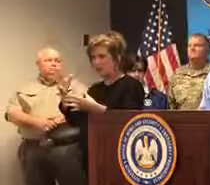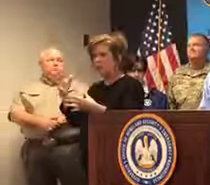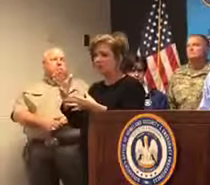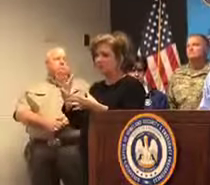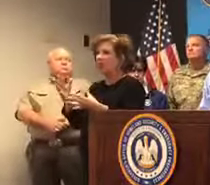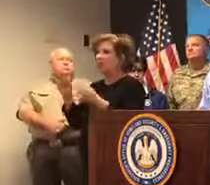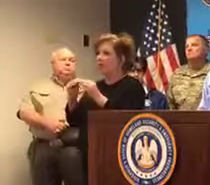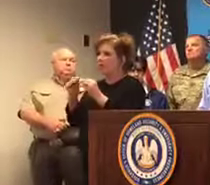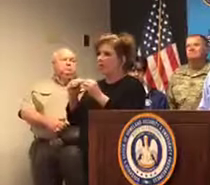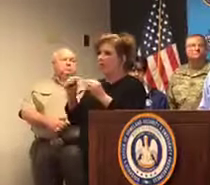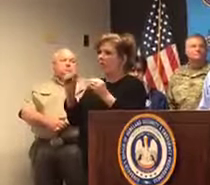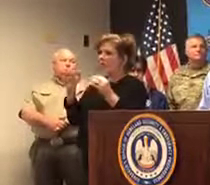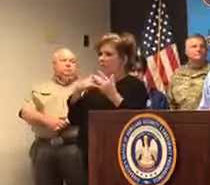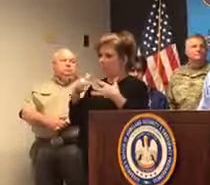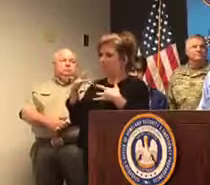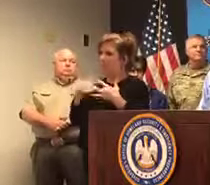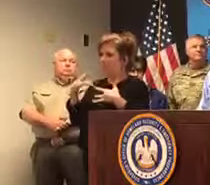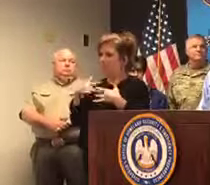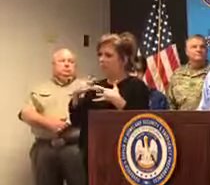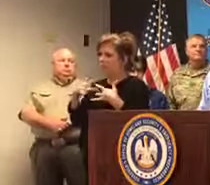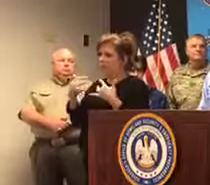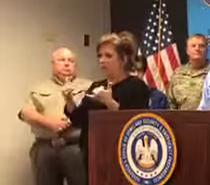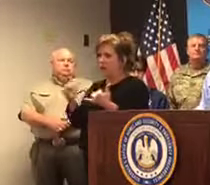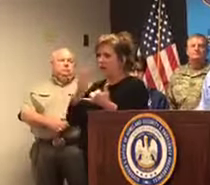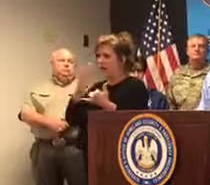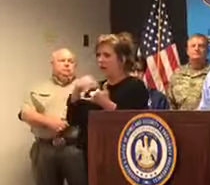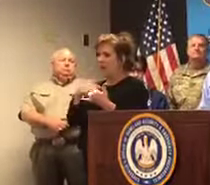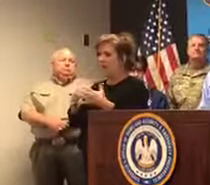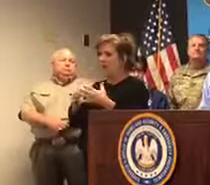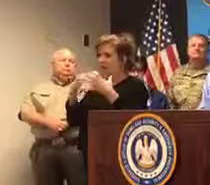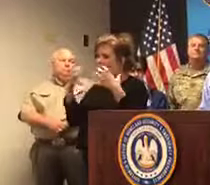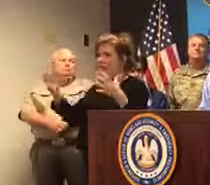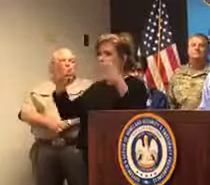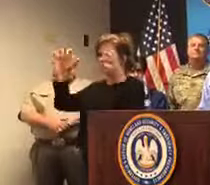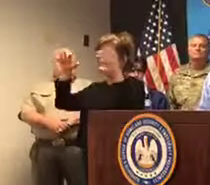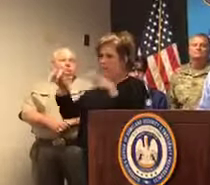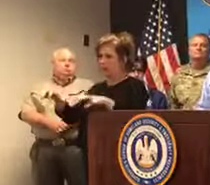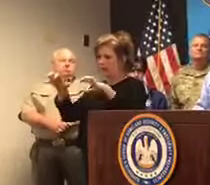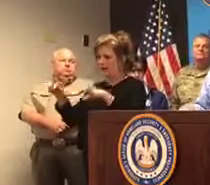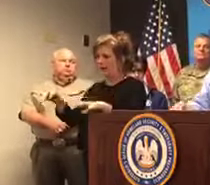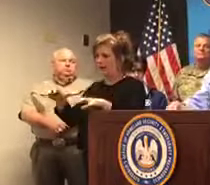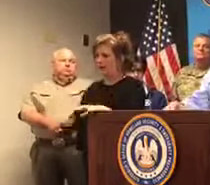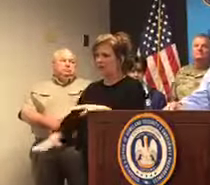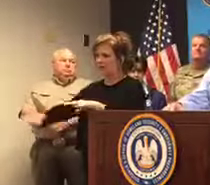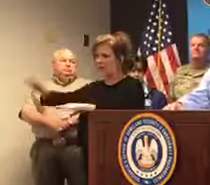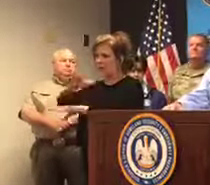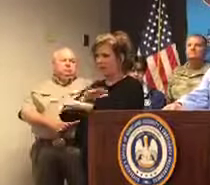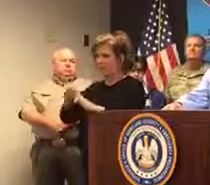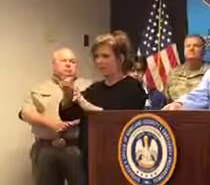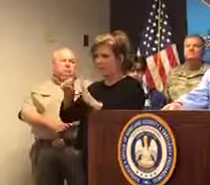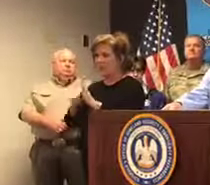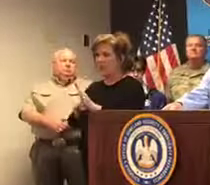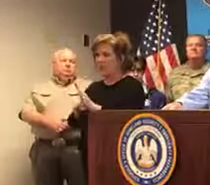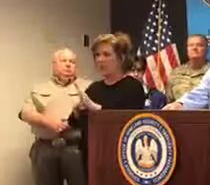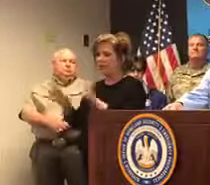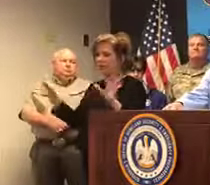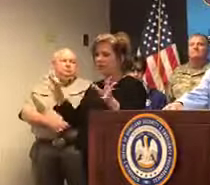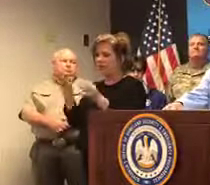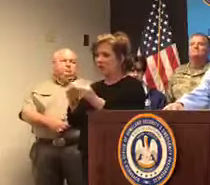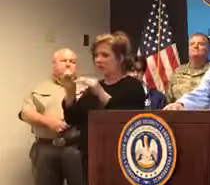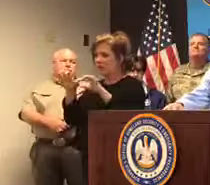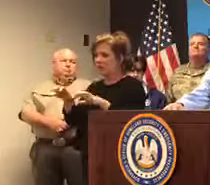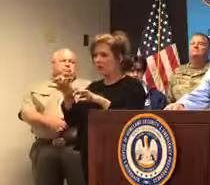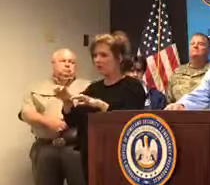extreme rain event for a large portion of the state. Rainfall totals of 10 to